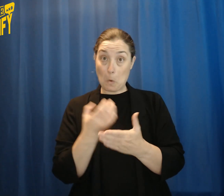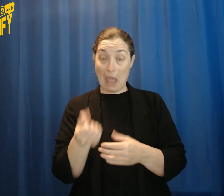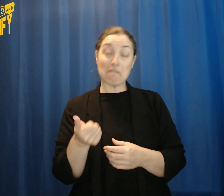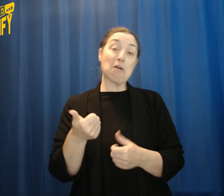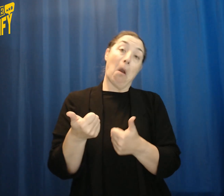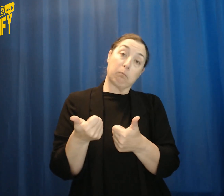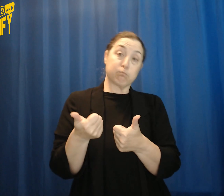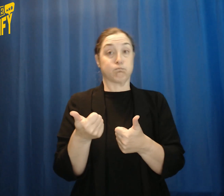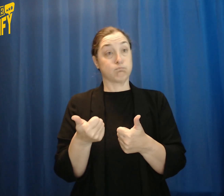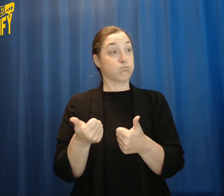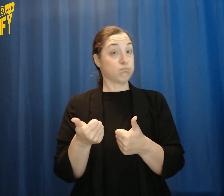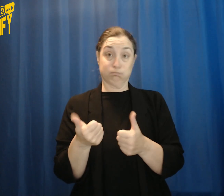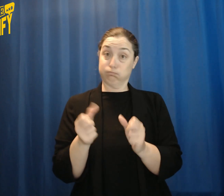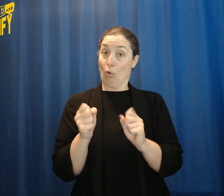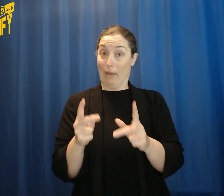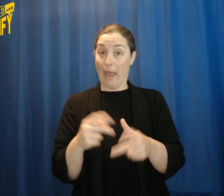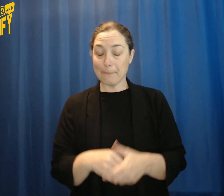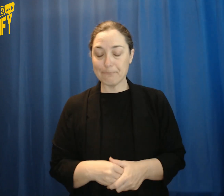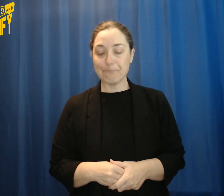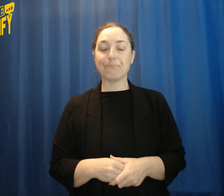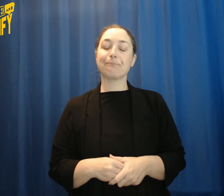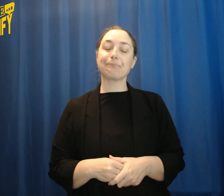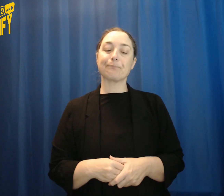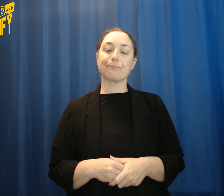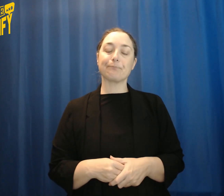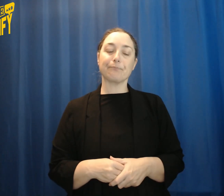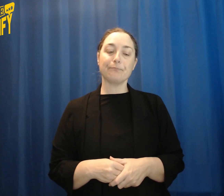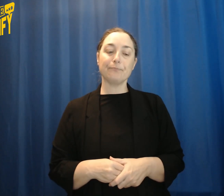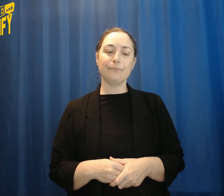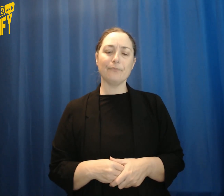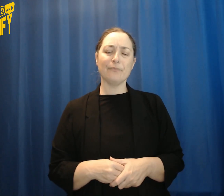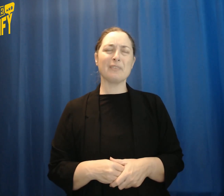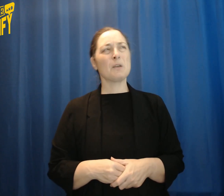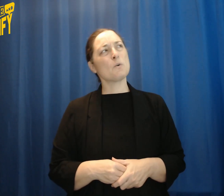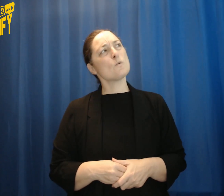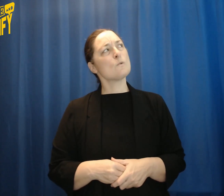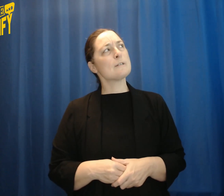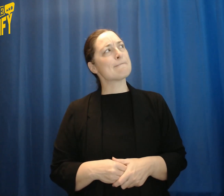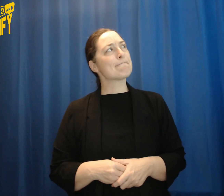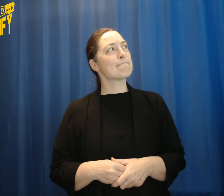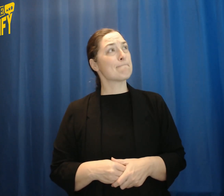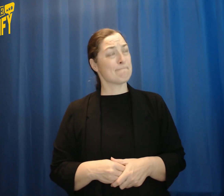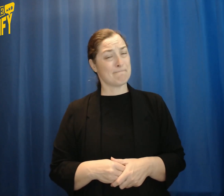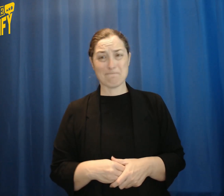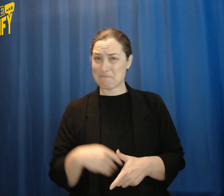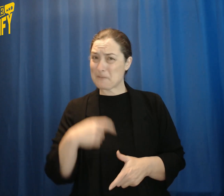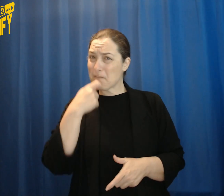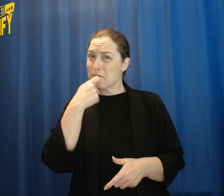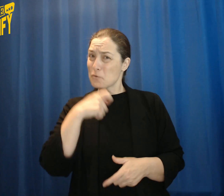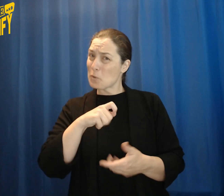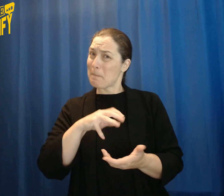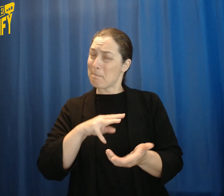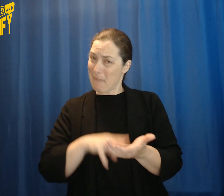basically. And it took me a couple of months, just to get used